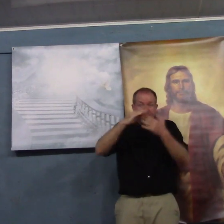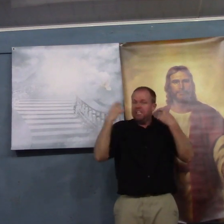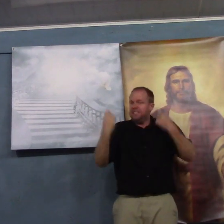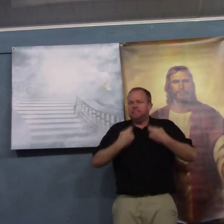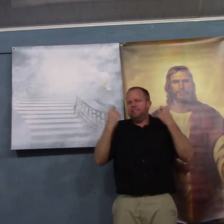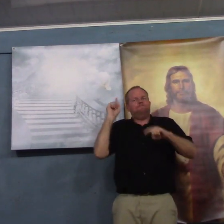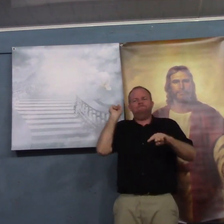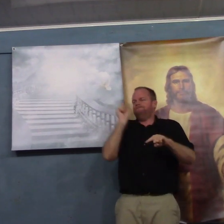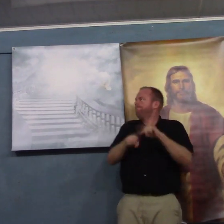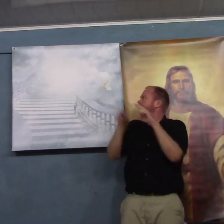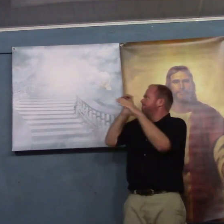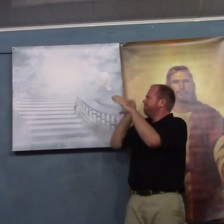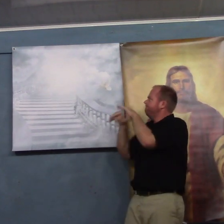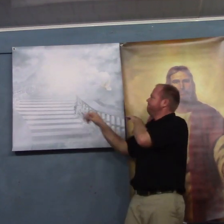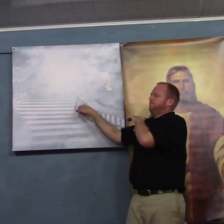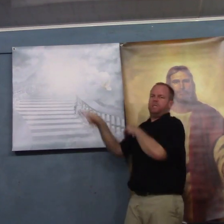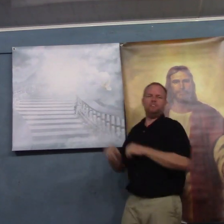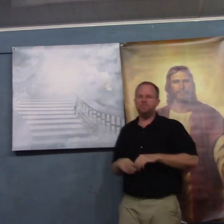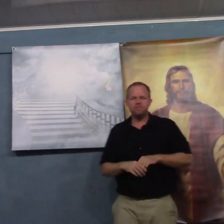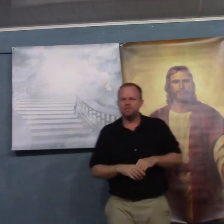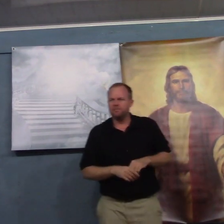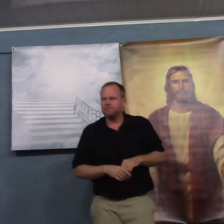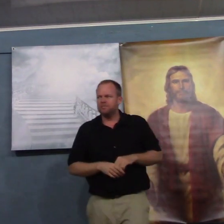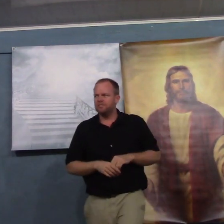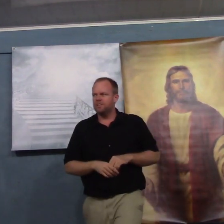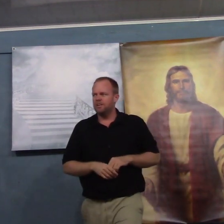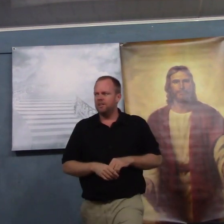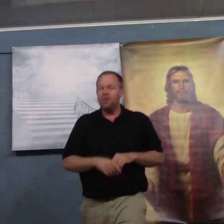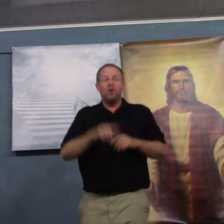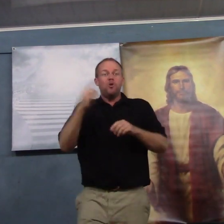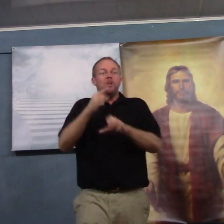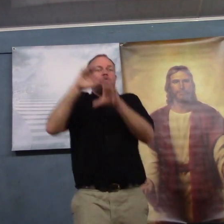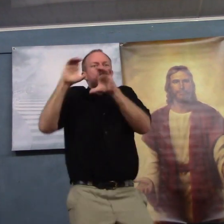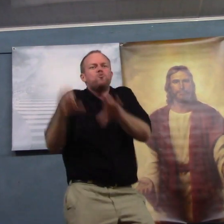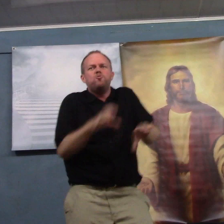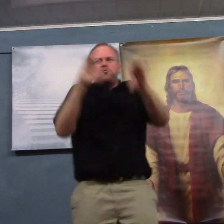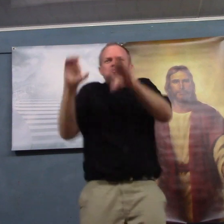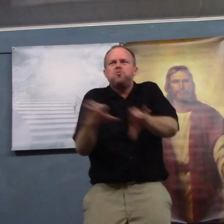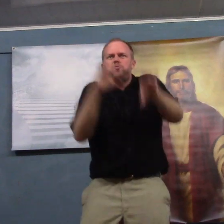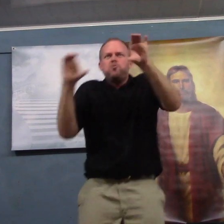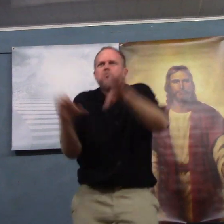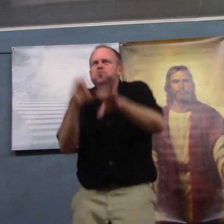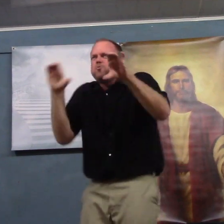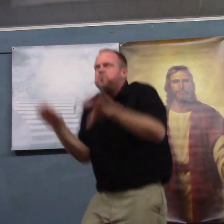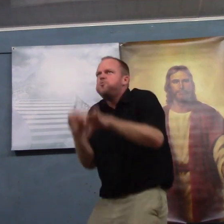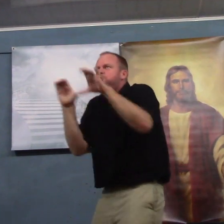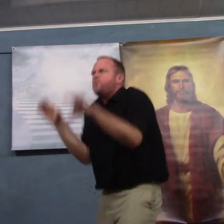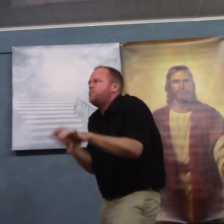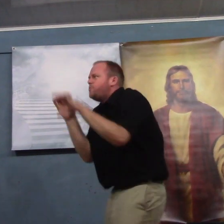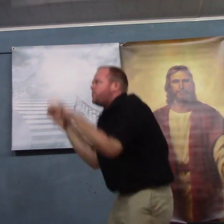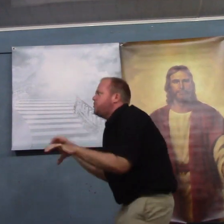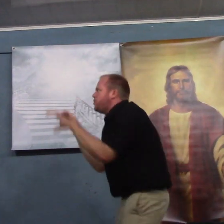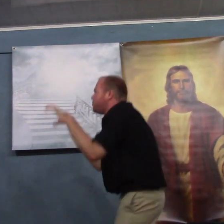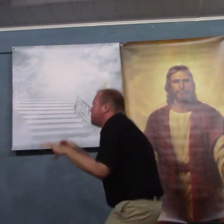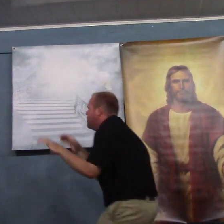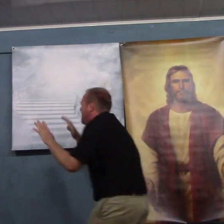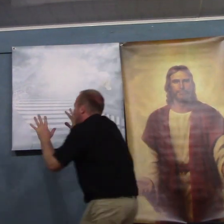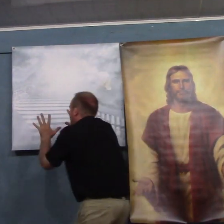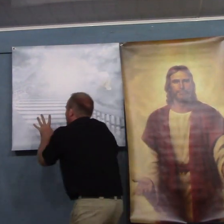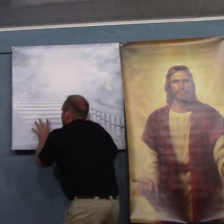The Bible says that heaven is holy and sin cannot enter there. Only good actions are